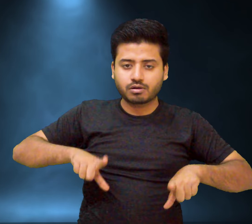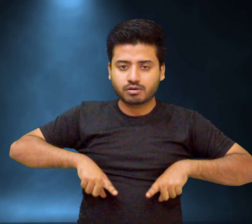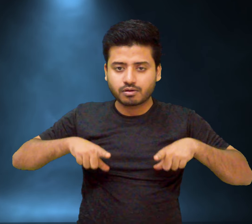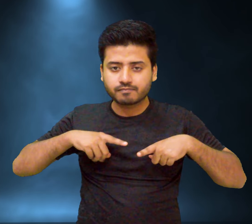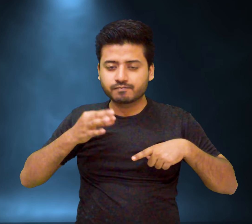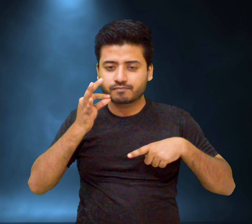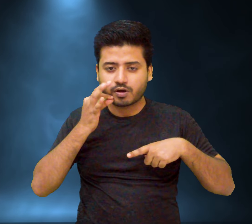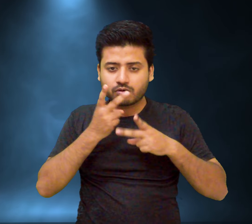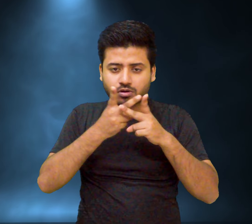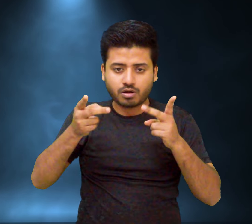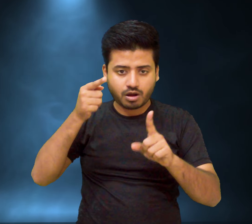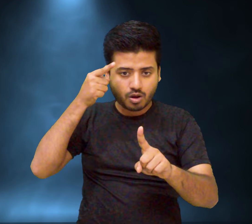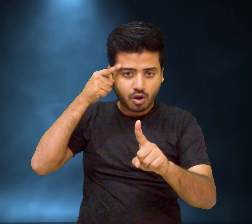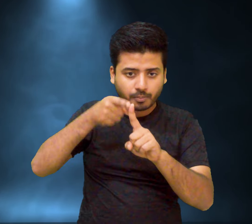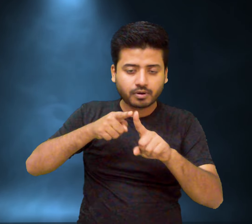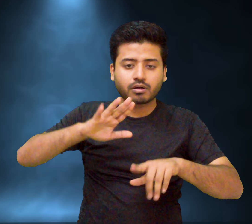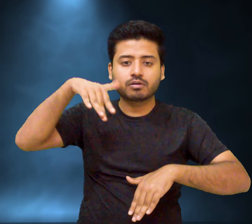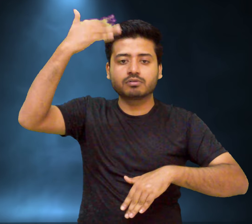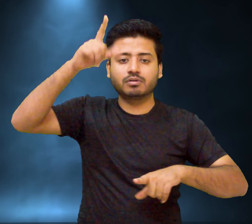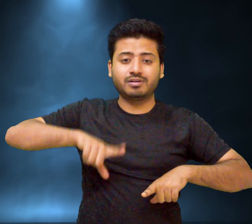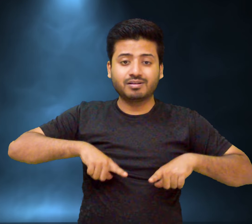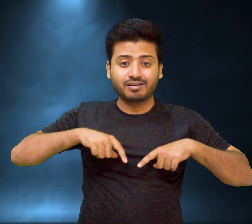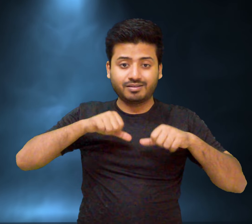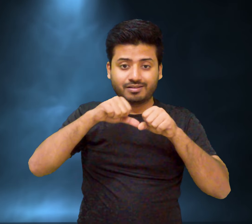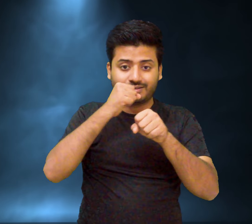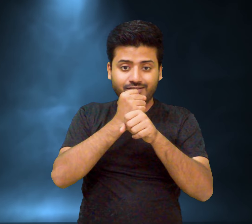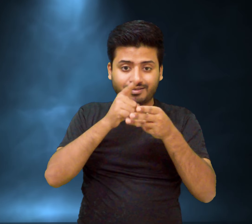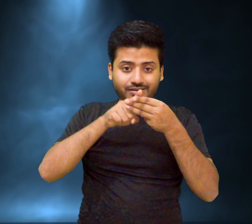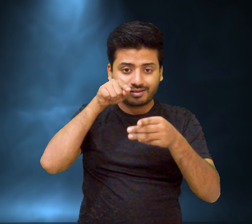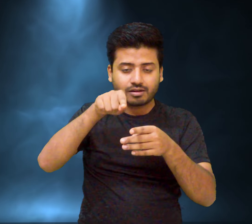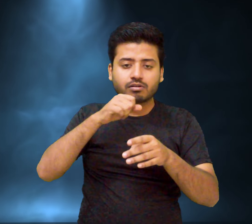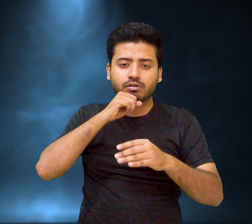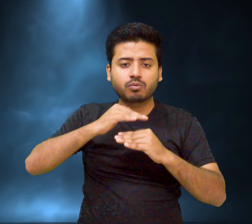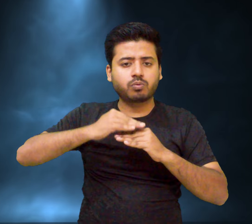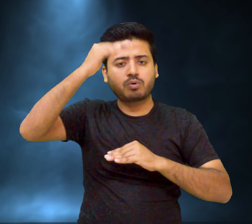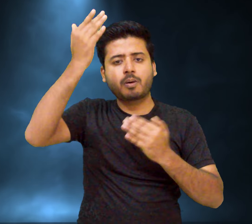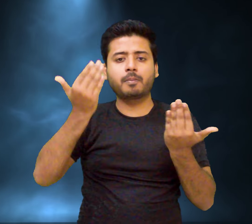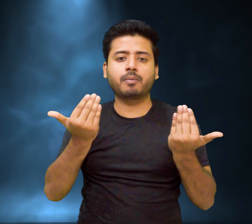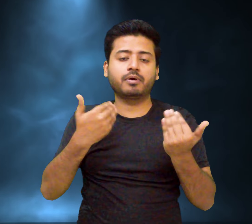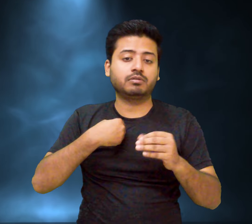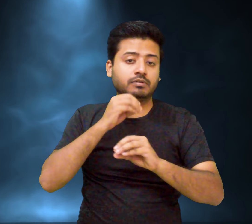metabolism. Piperine promotes thermogenesis, which increases calorie burning. Inhibits fat